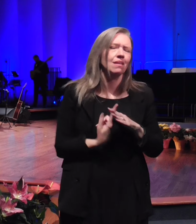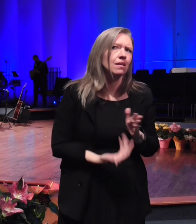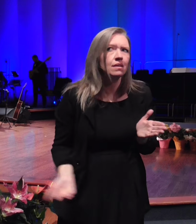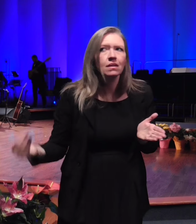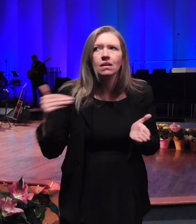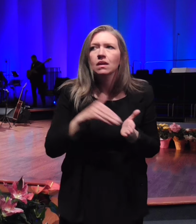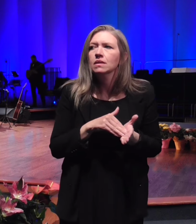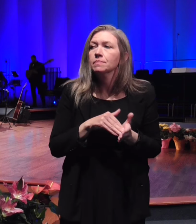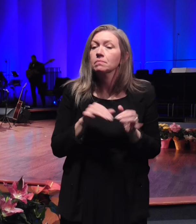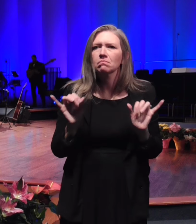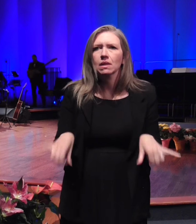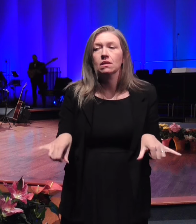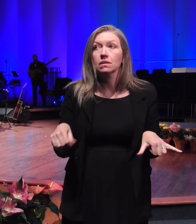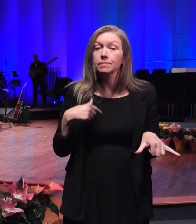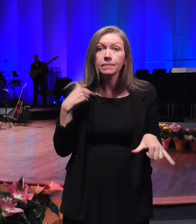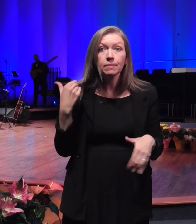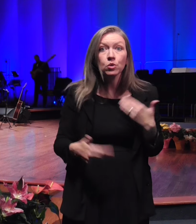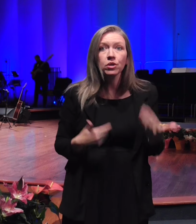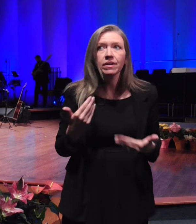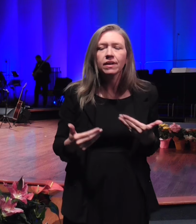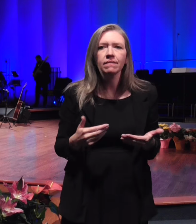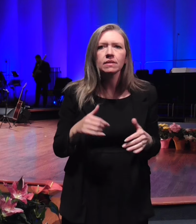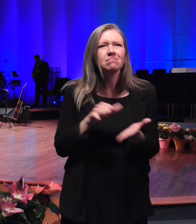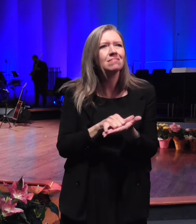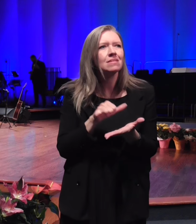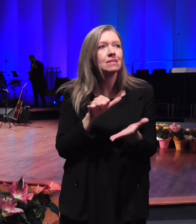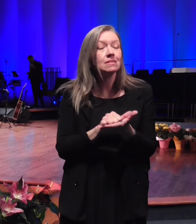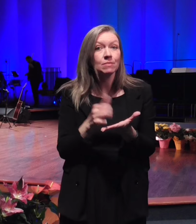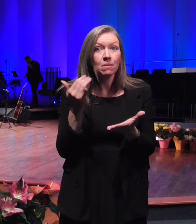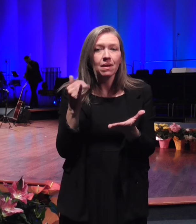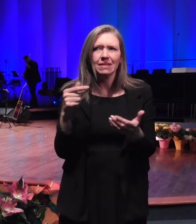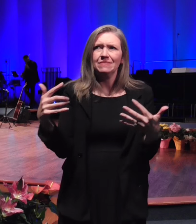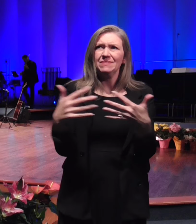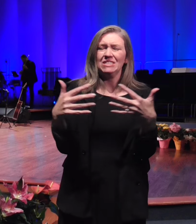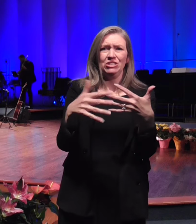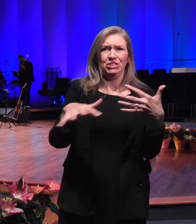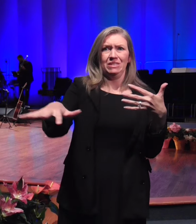I move when I fear what lies ahead?